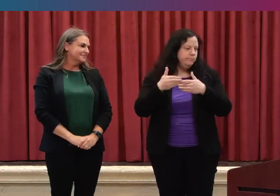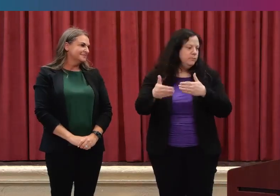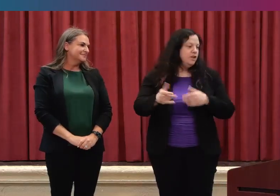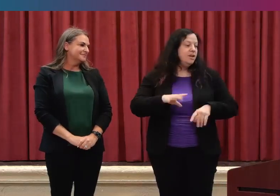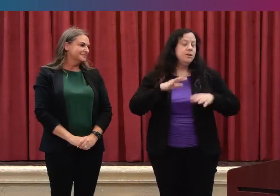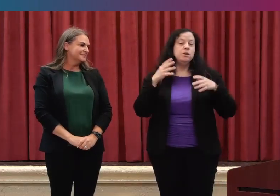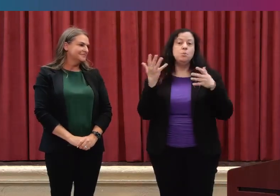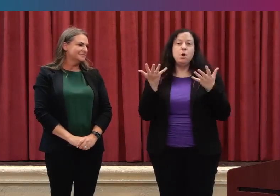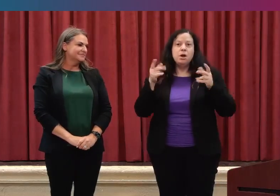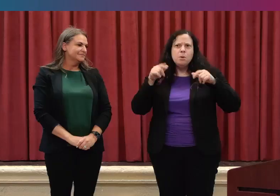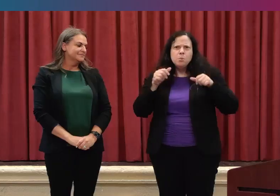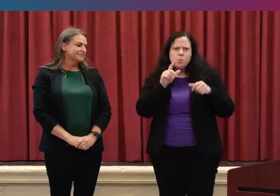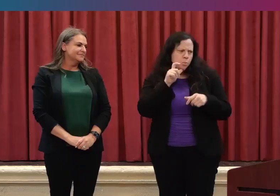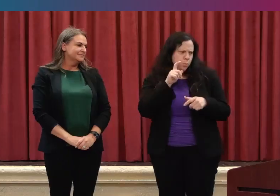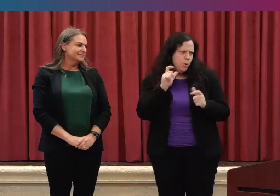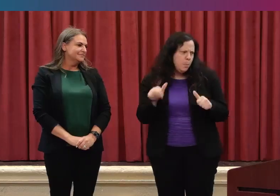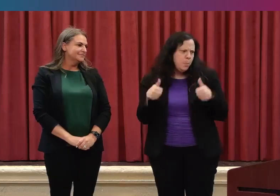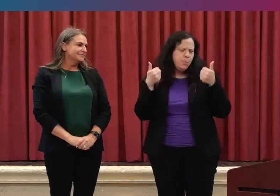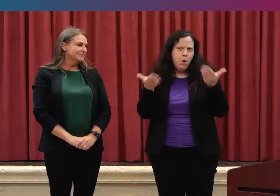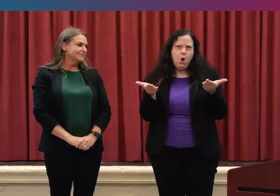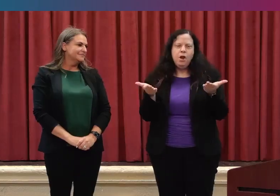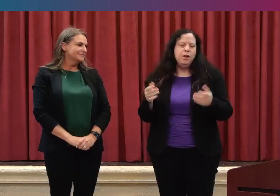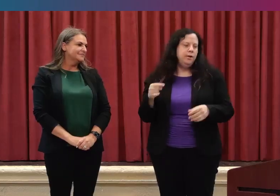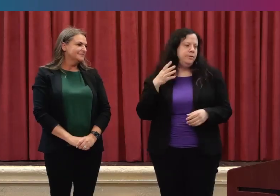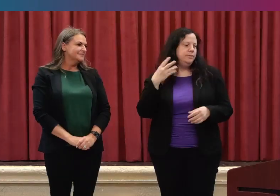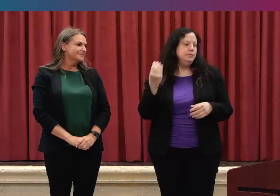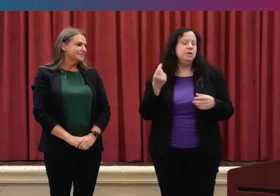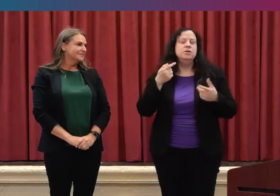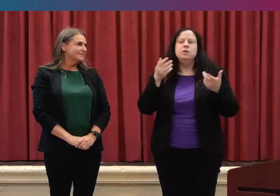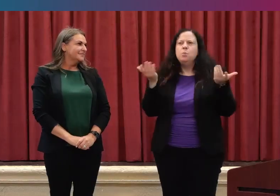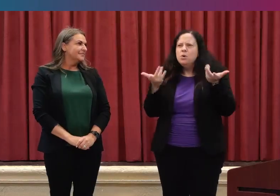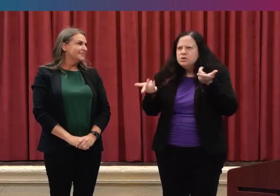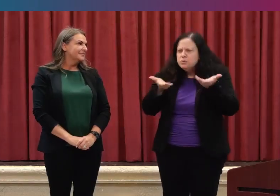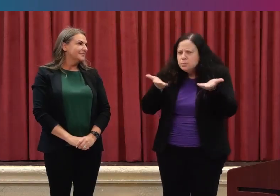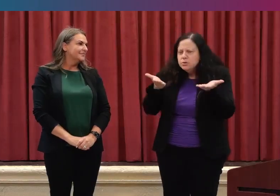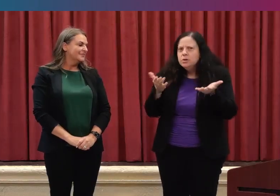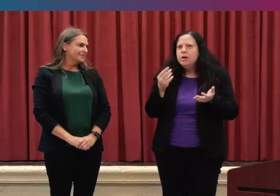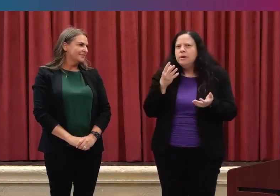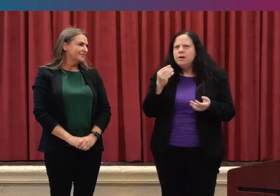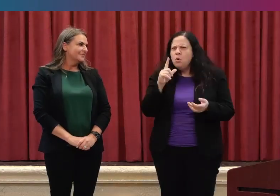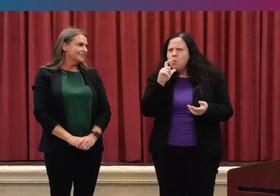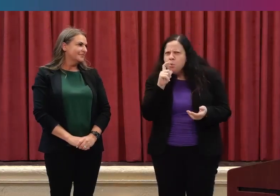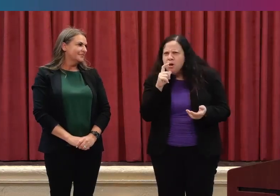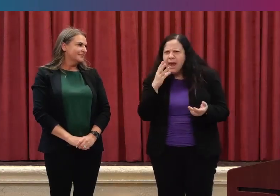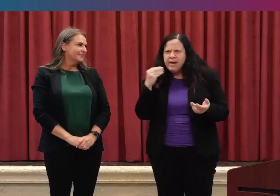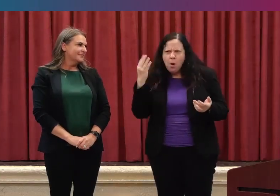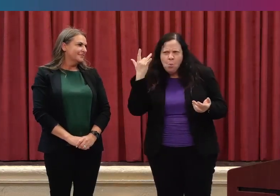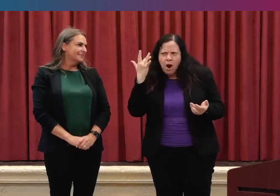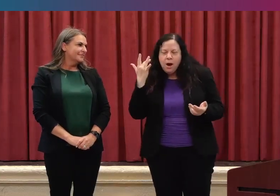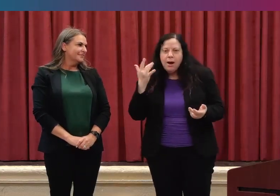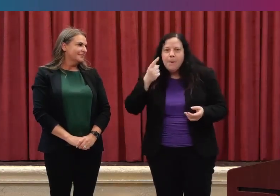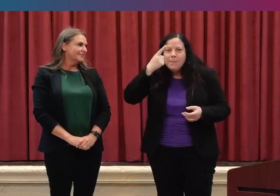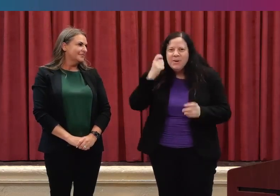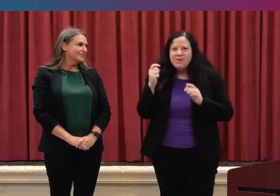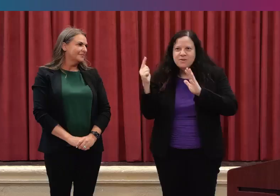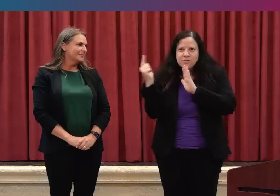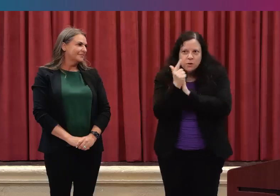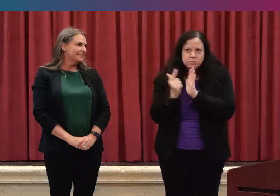We're going to go using the slides from here on out. So, who provides the services, what services are provided, why,